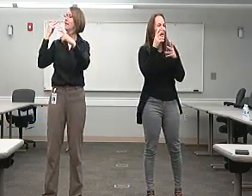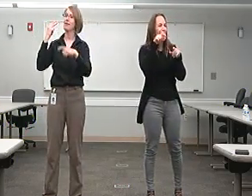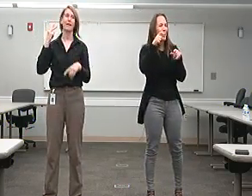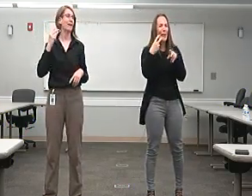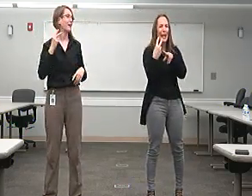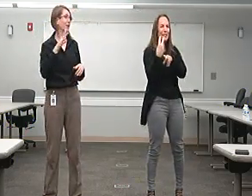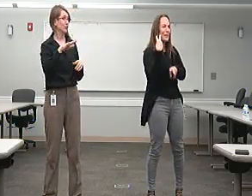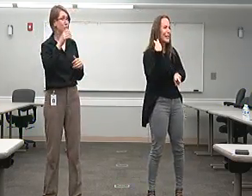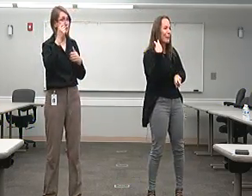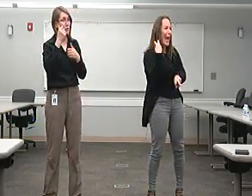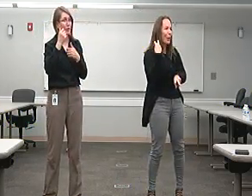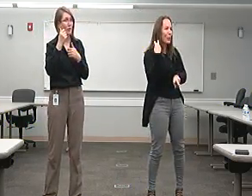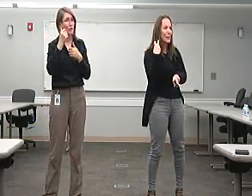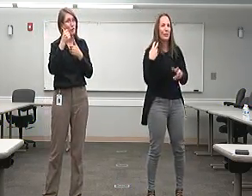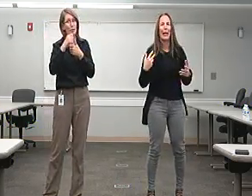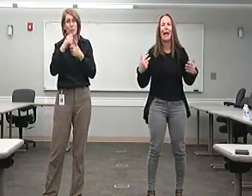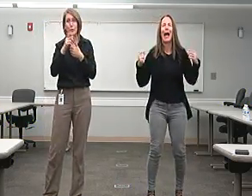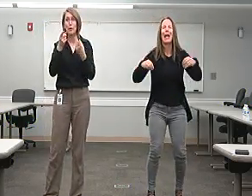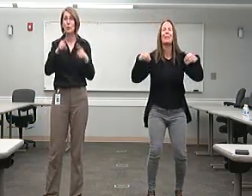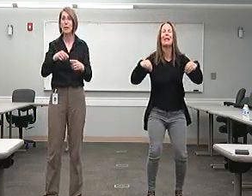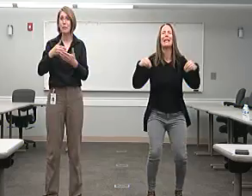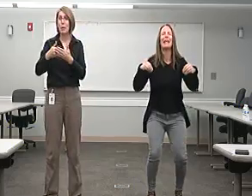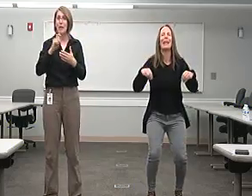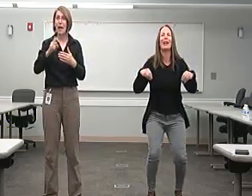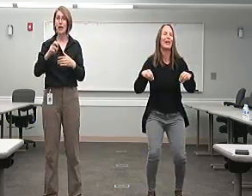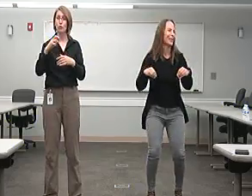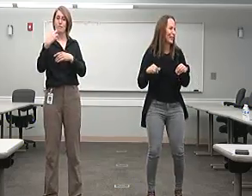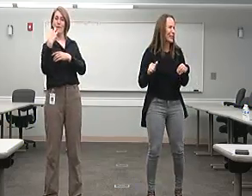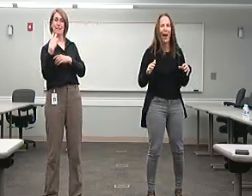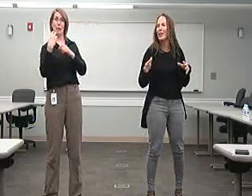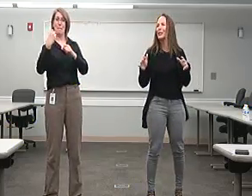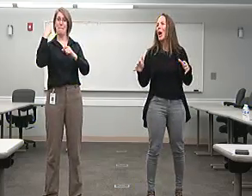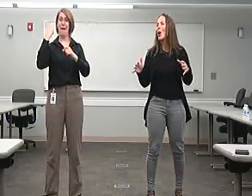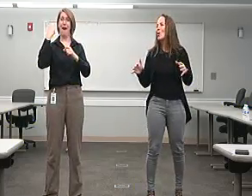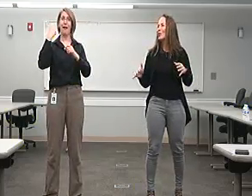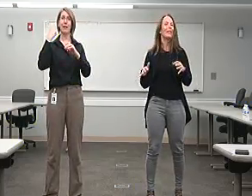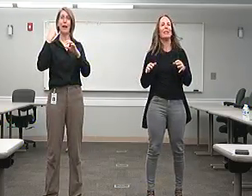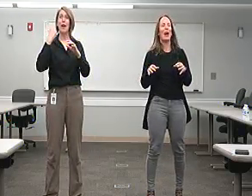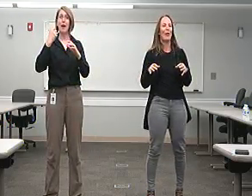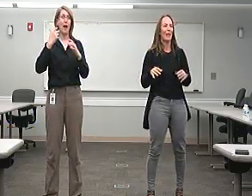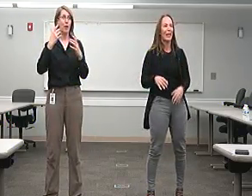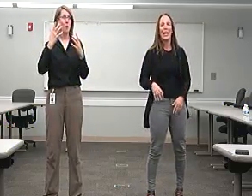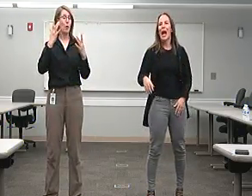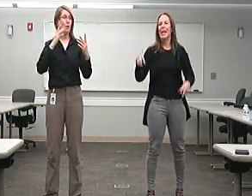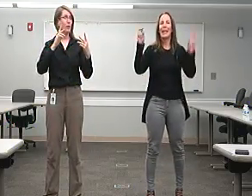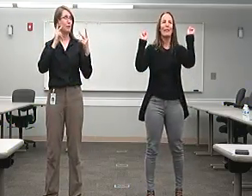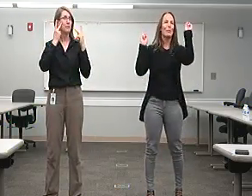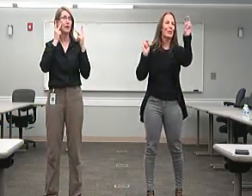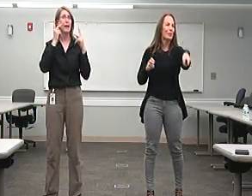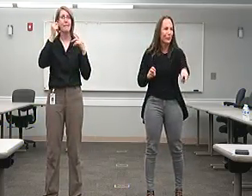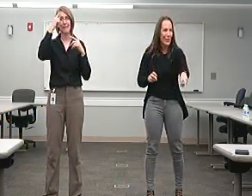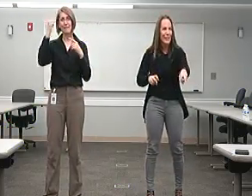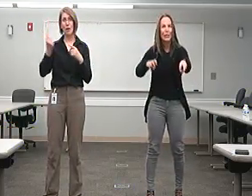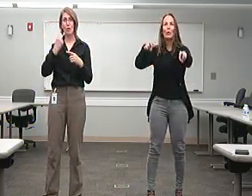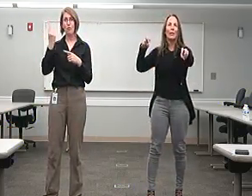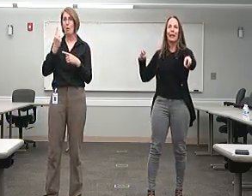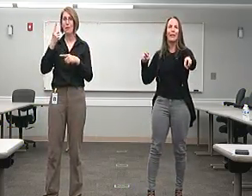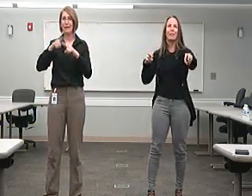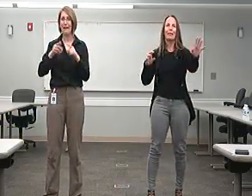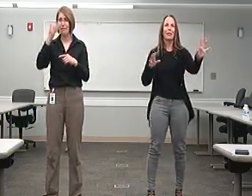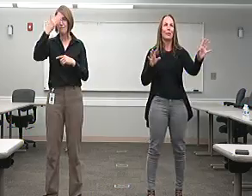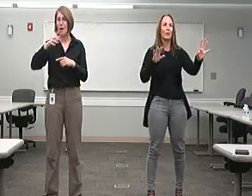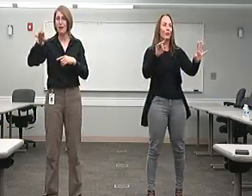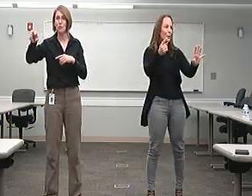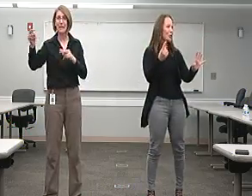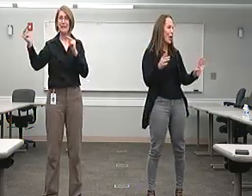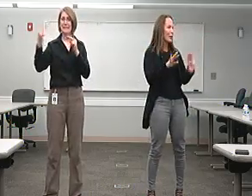face backwards and you're like, I'm in here, you're not alone, like, I can't even put you in the front seat. You're like, your first child